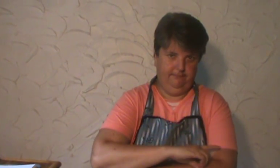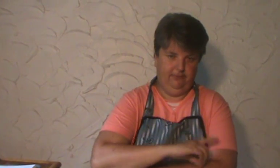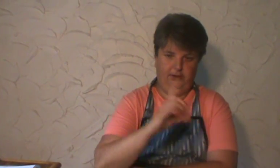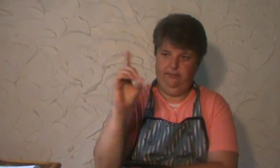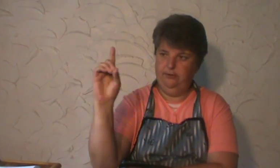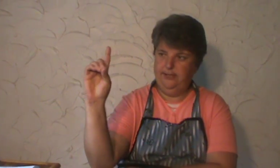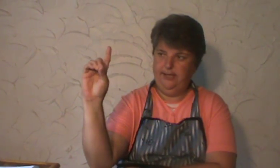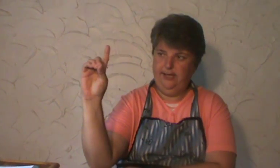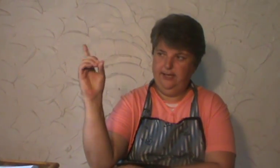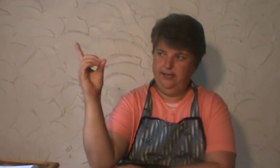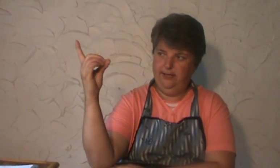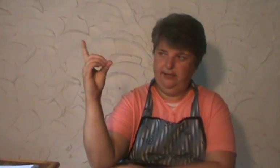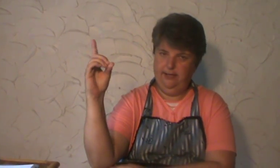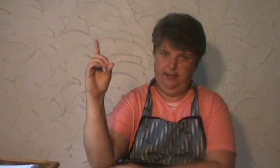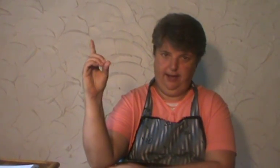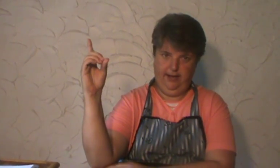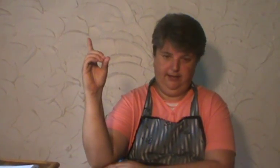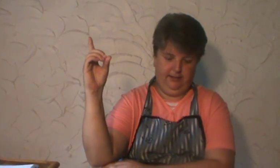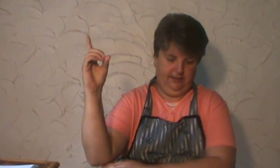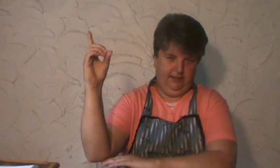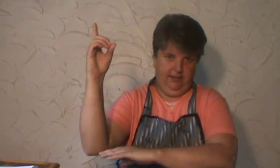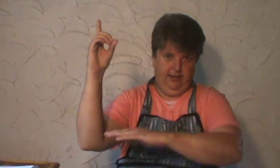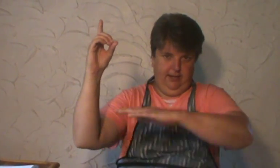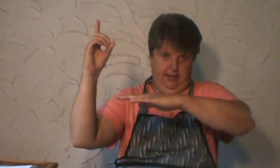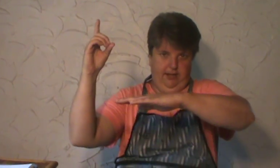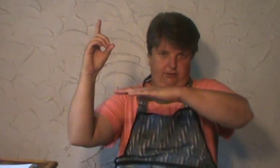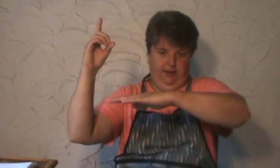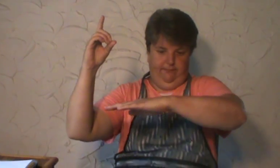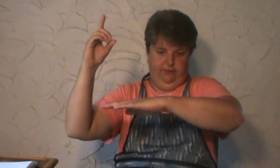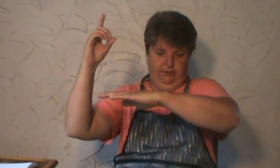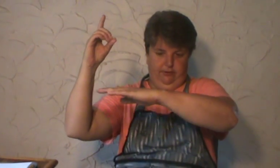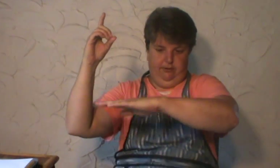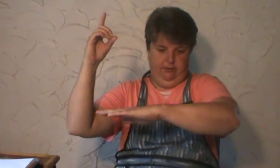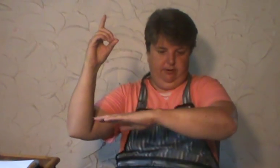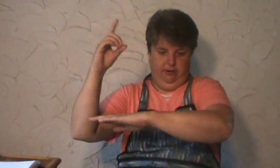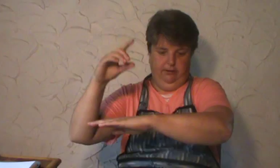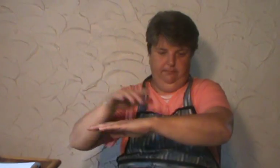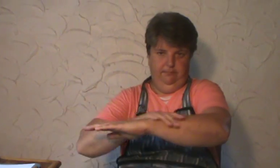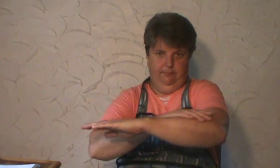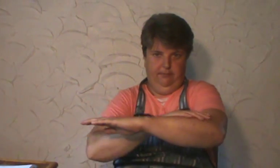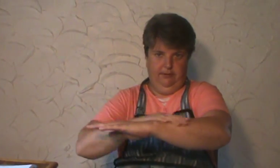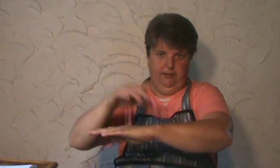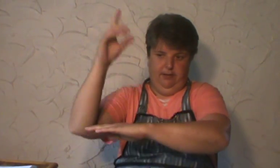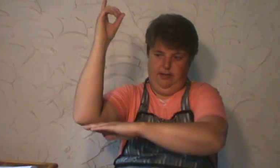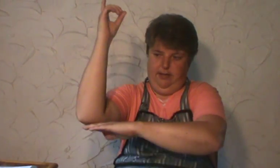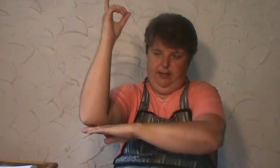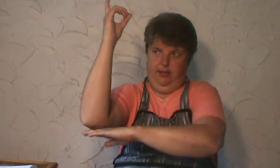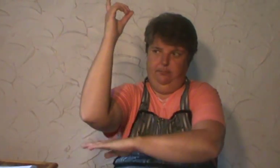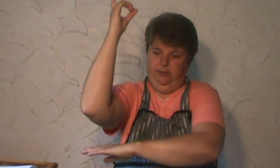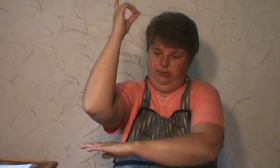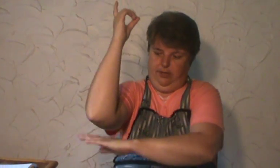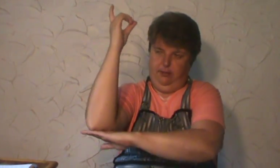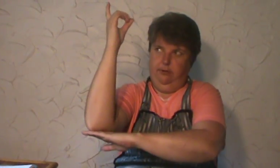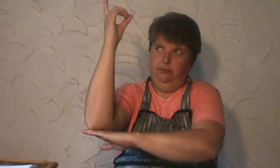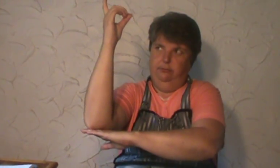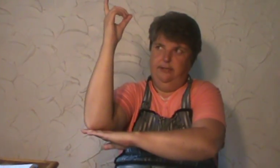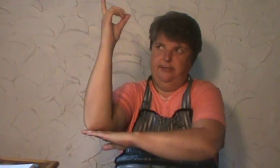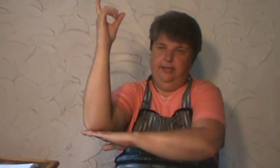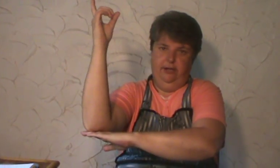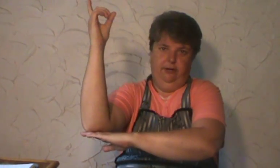You have your D, hand, and you have your arm, and you put your elbow resting here, and you